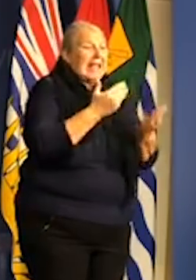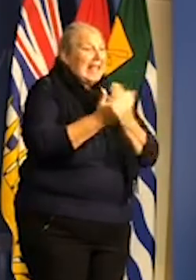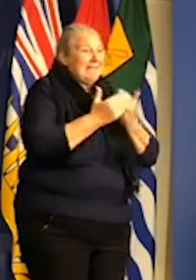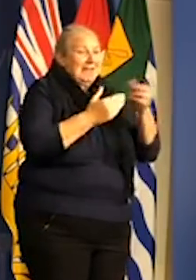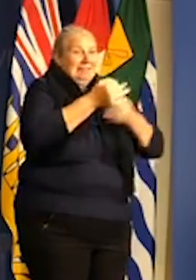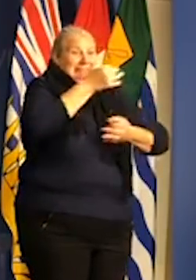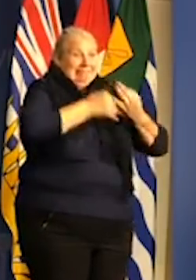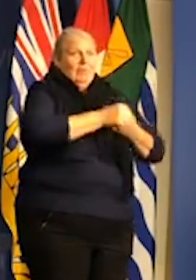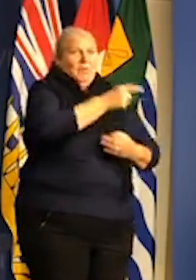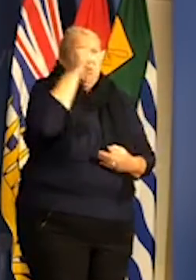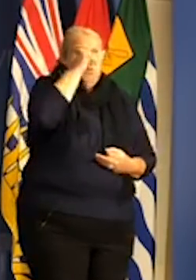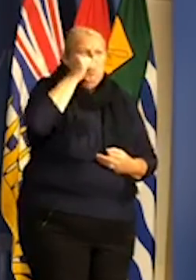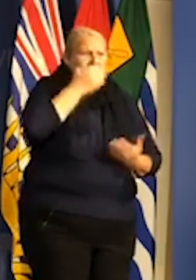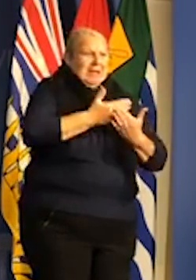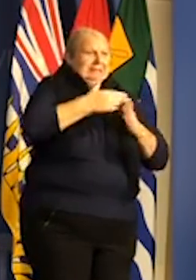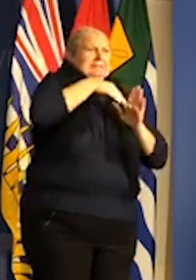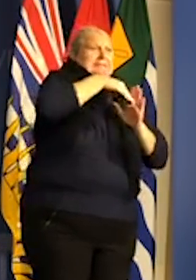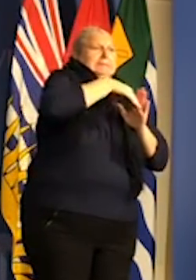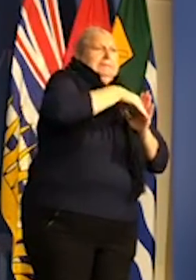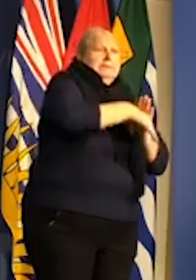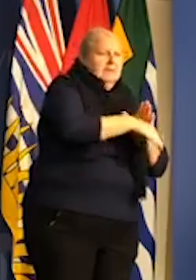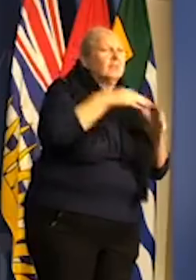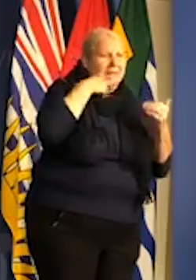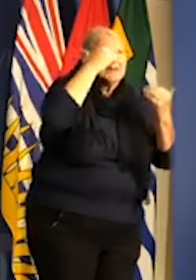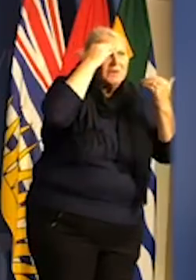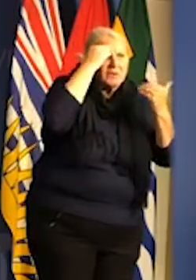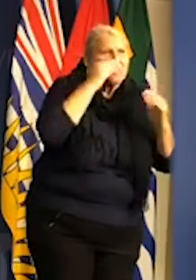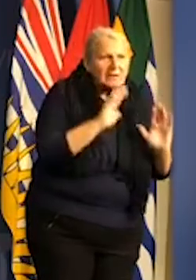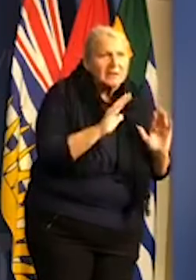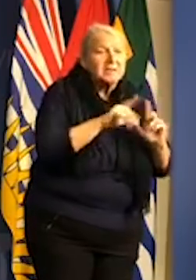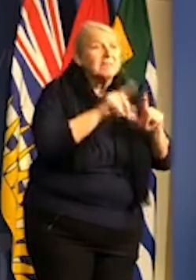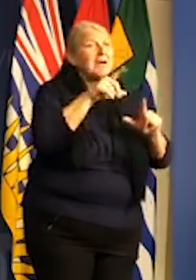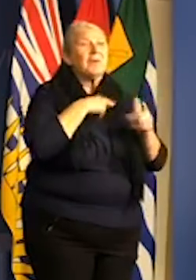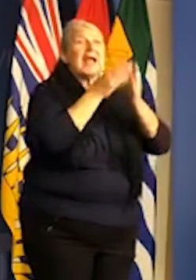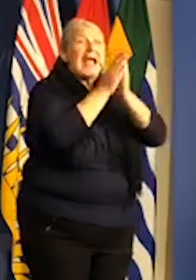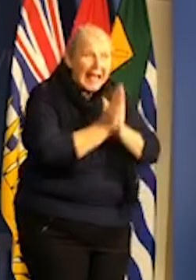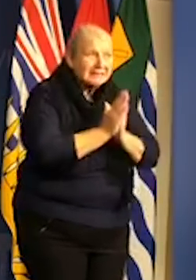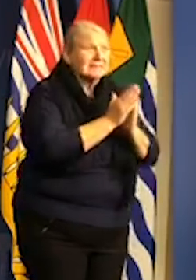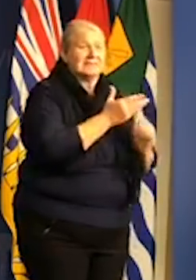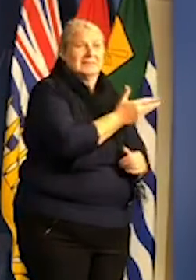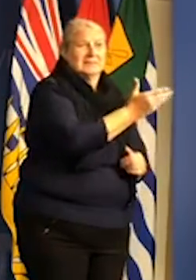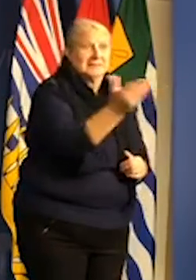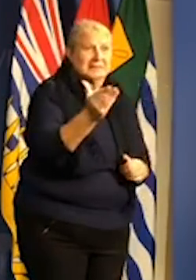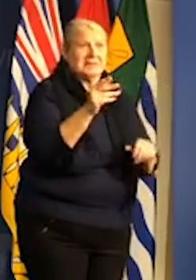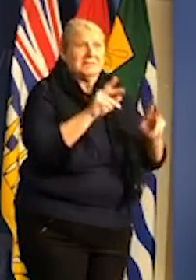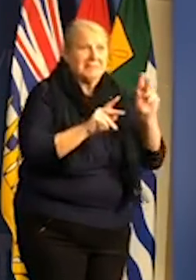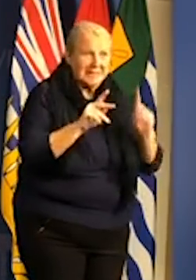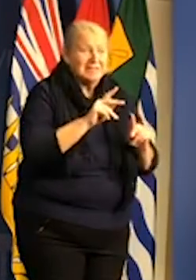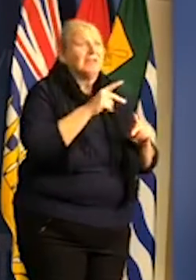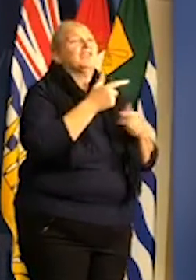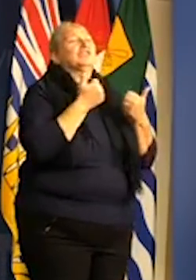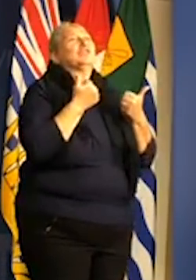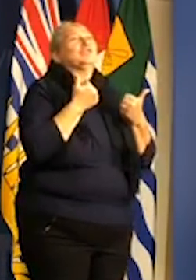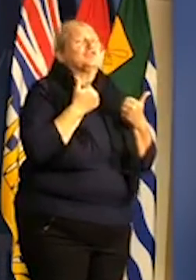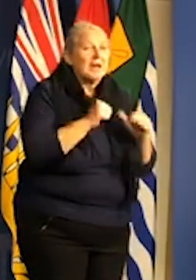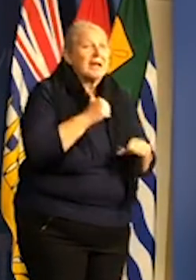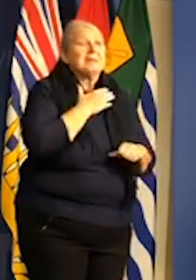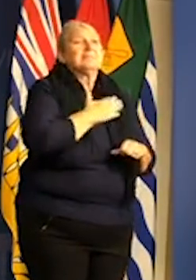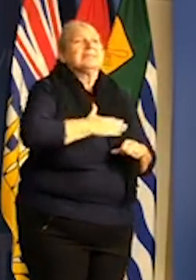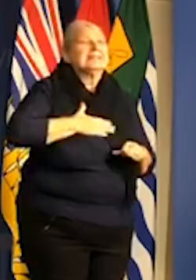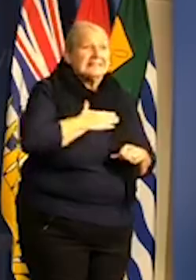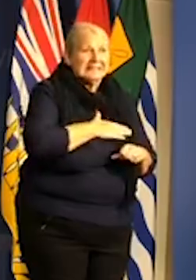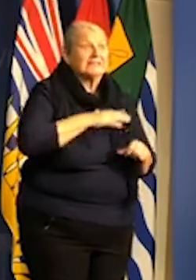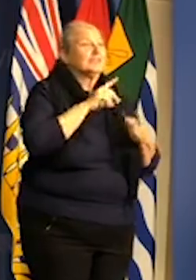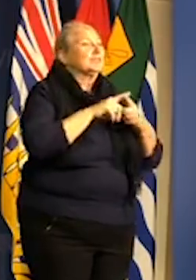deal. What we're asking for from the vast majority of people is to do far, far less. We're asking